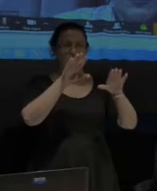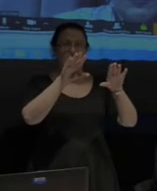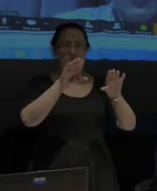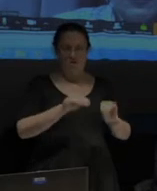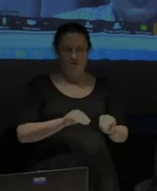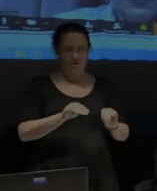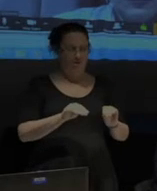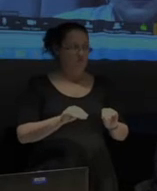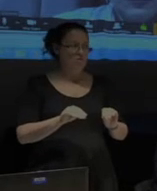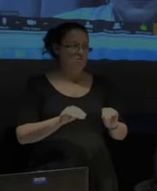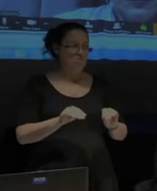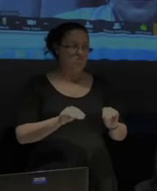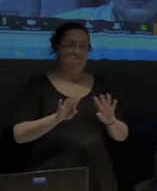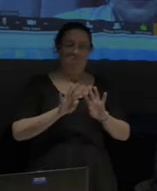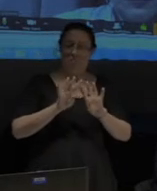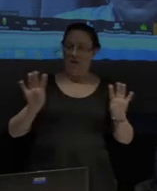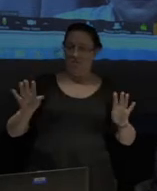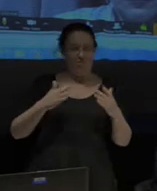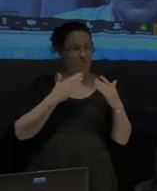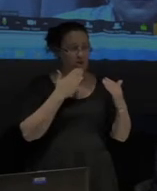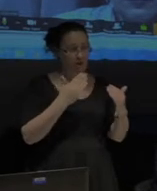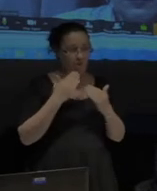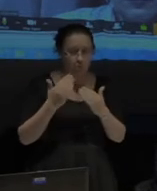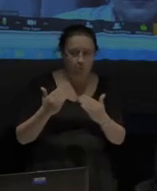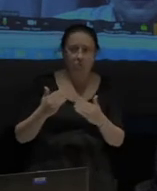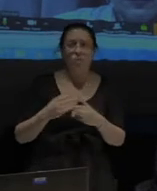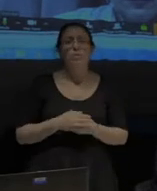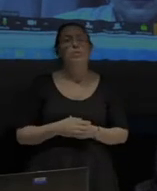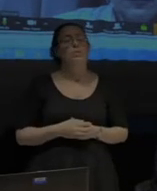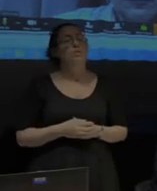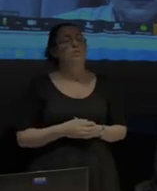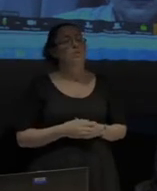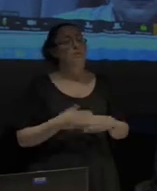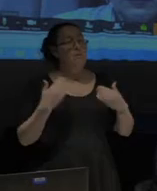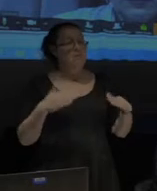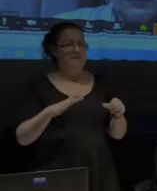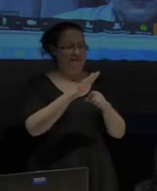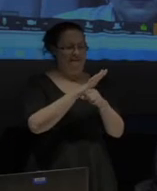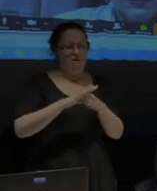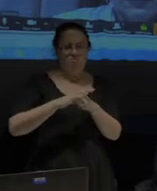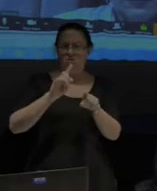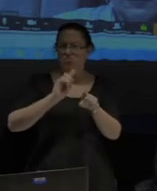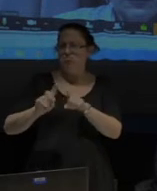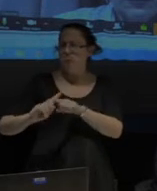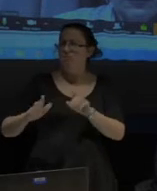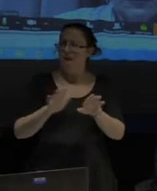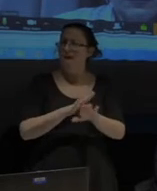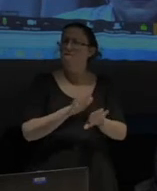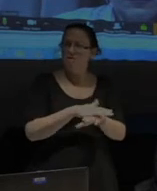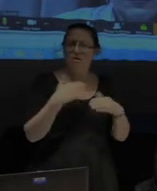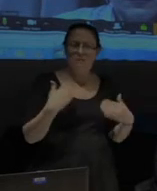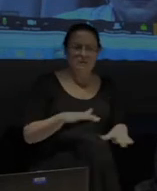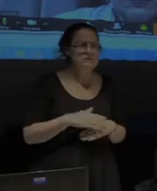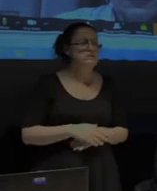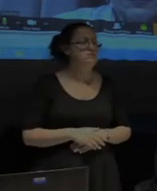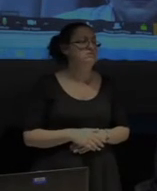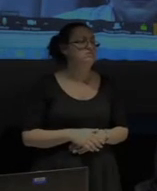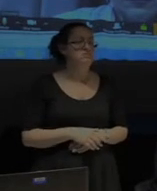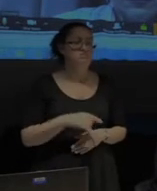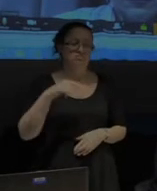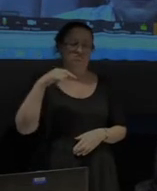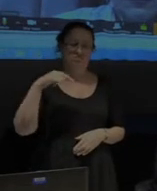the panel. I think we've covered a lot of areas. I think this is a discussion. I think, as we said earlier, this is a journey.